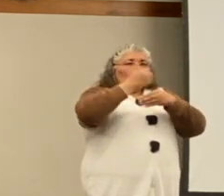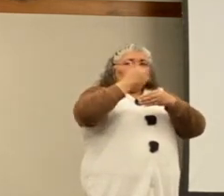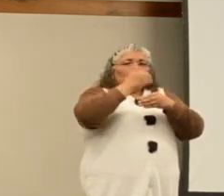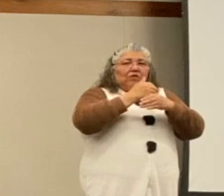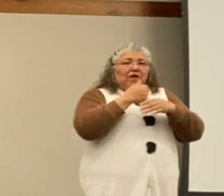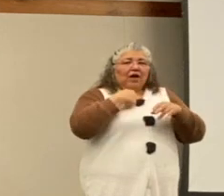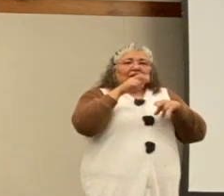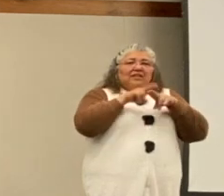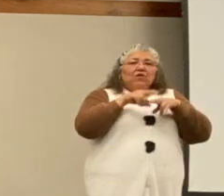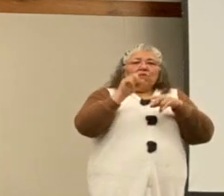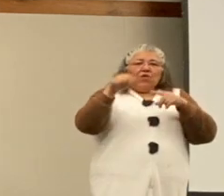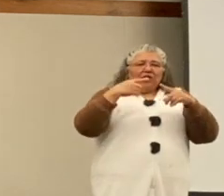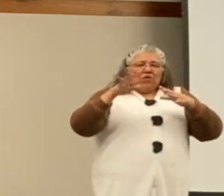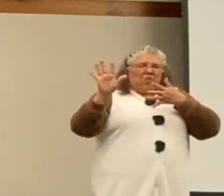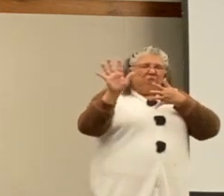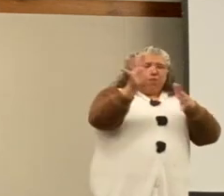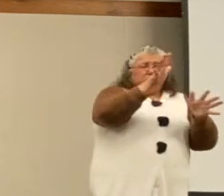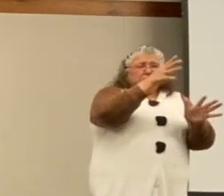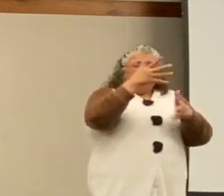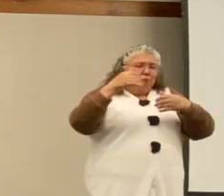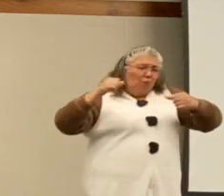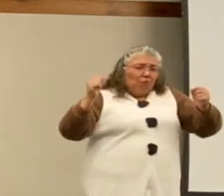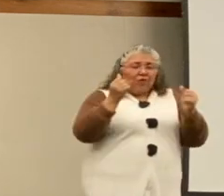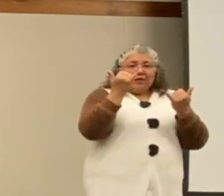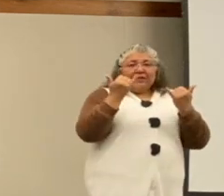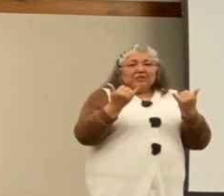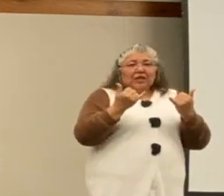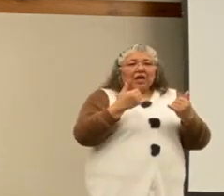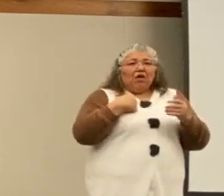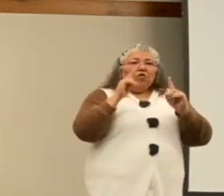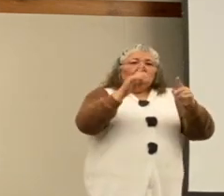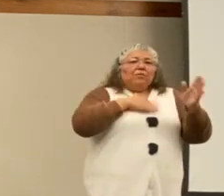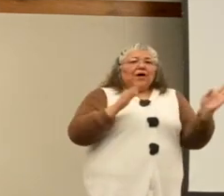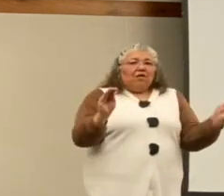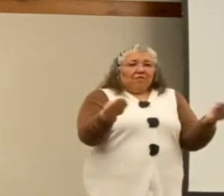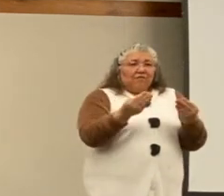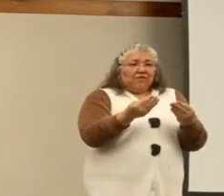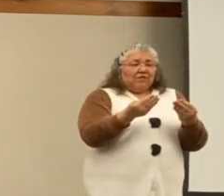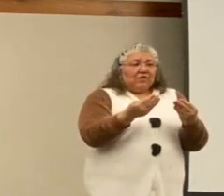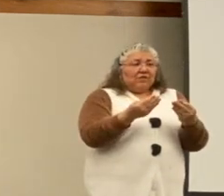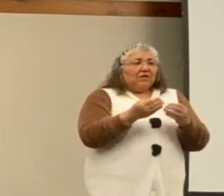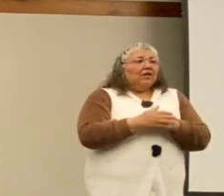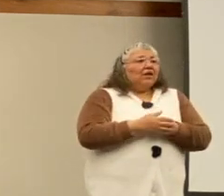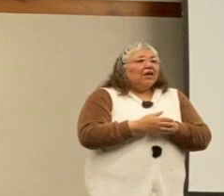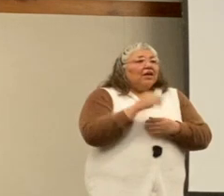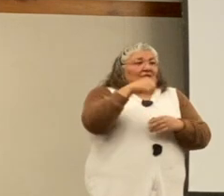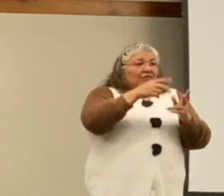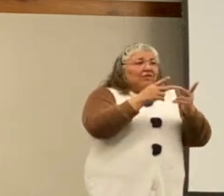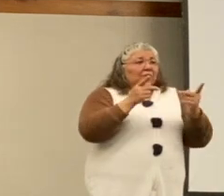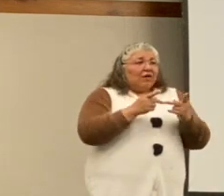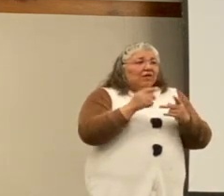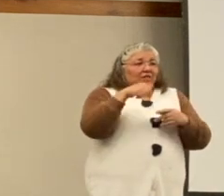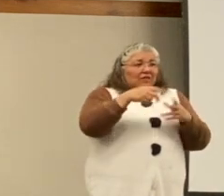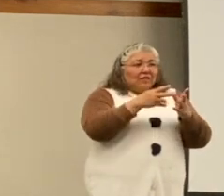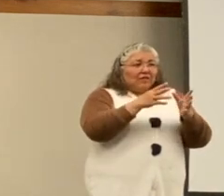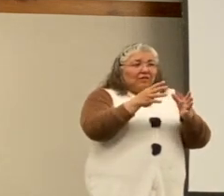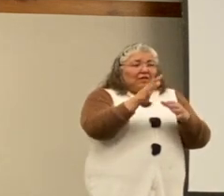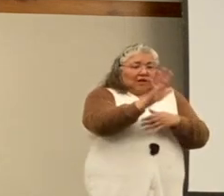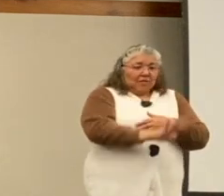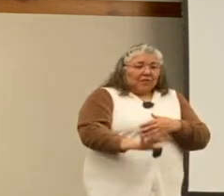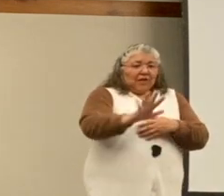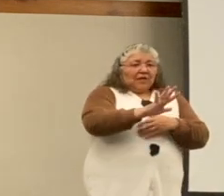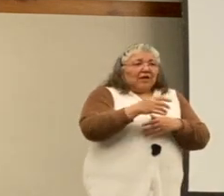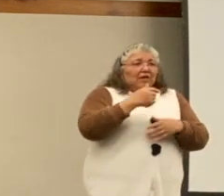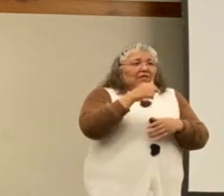it's windy and cold like today. Or I'll go to my office. And in this spot and in this place, it's just a place